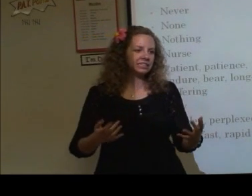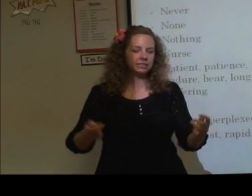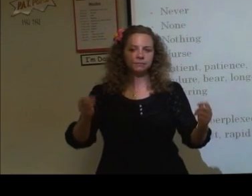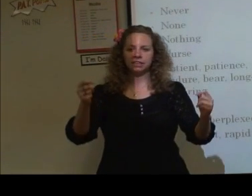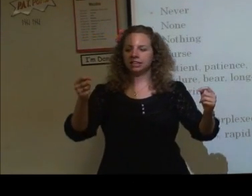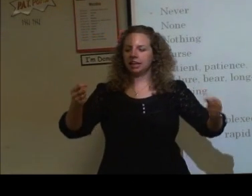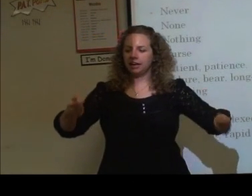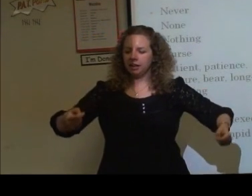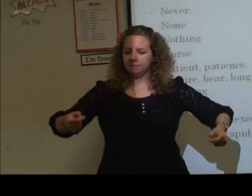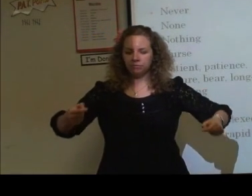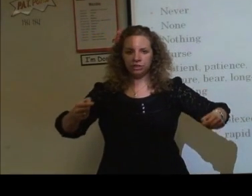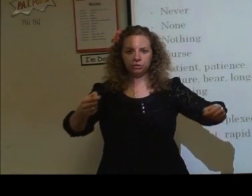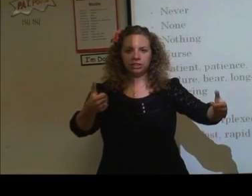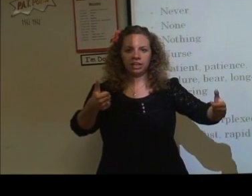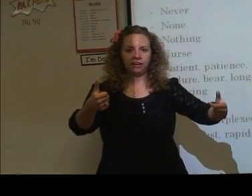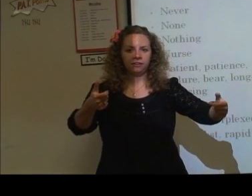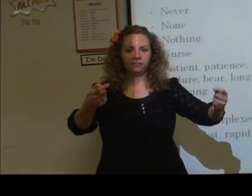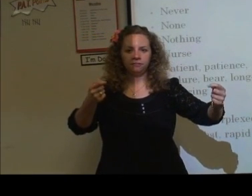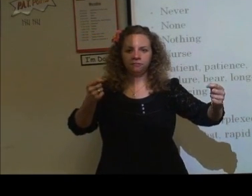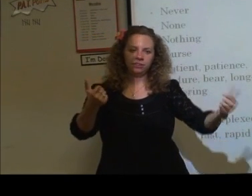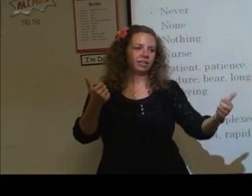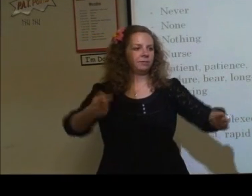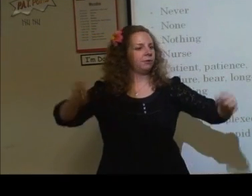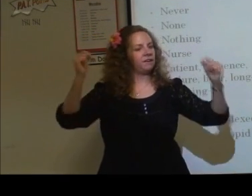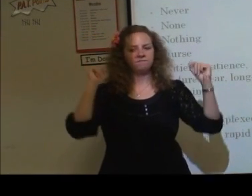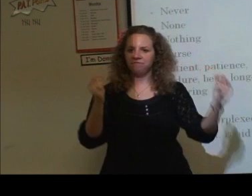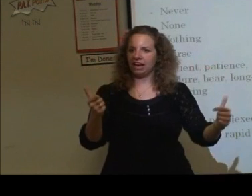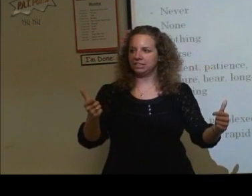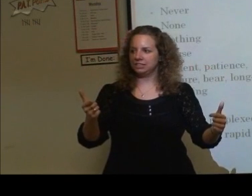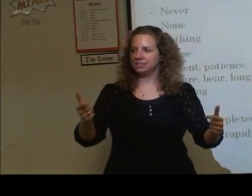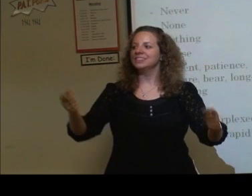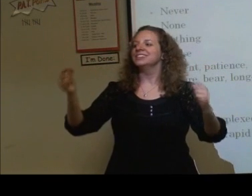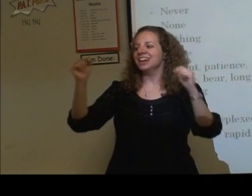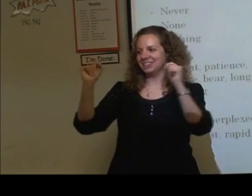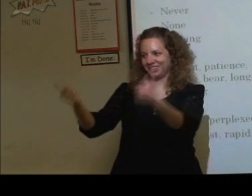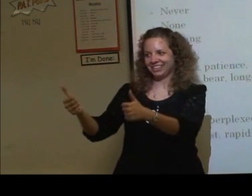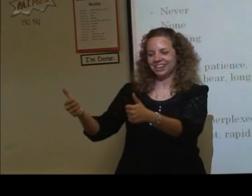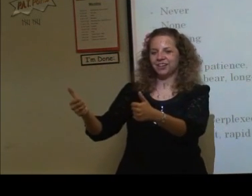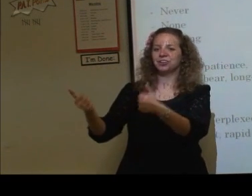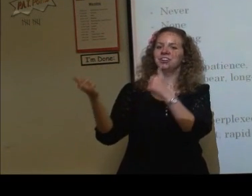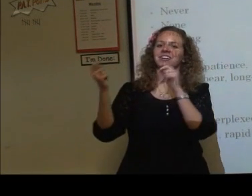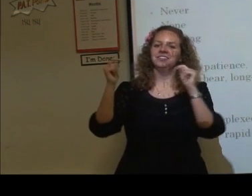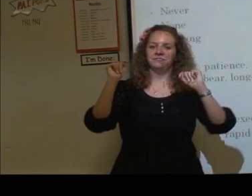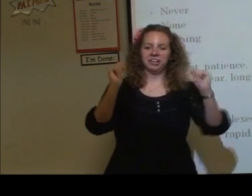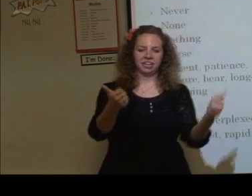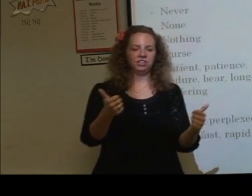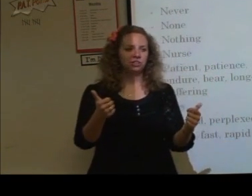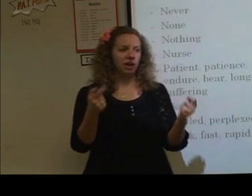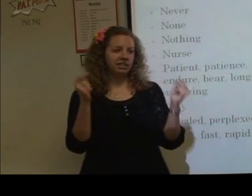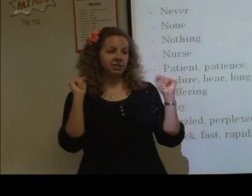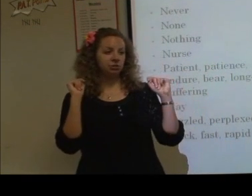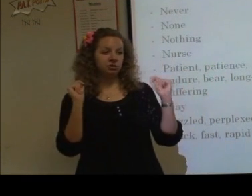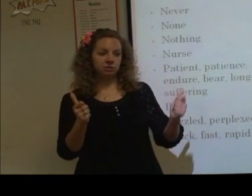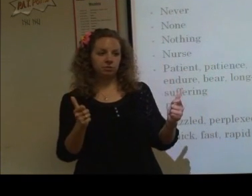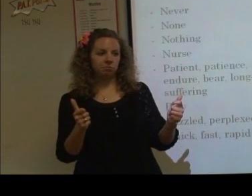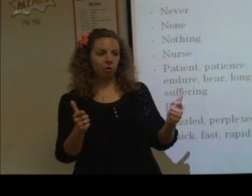instant, something like that, then you can like look it up that way. No, that's fast. Yes, so that's the other variation. So I tend to use this one